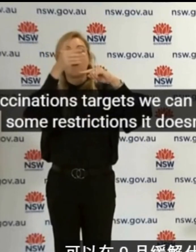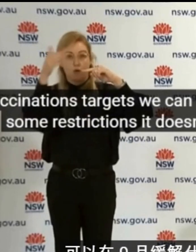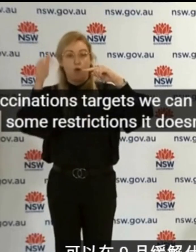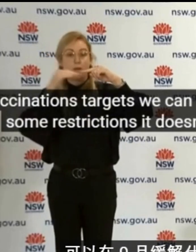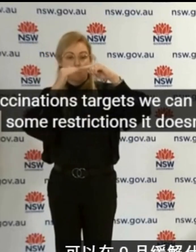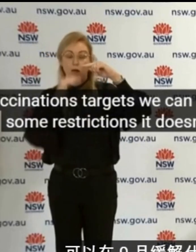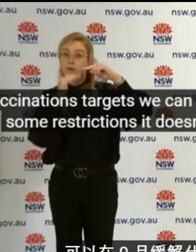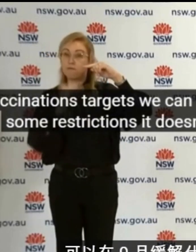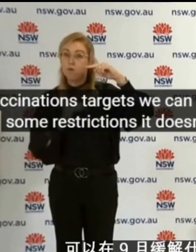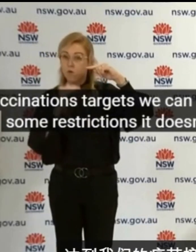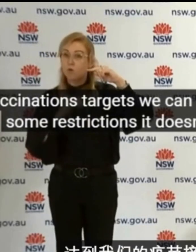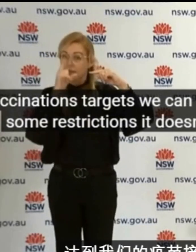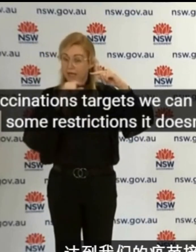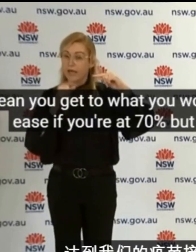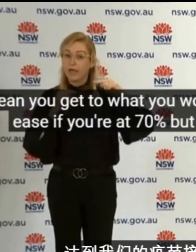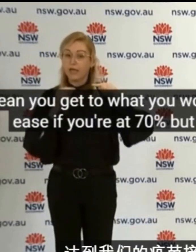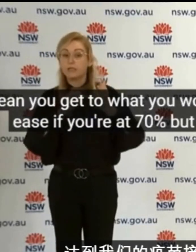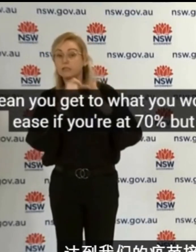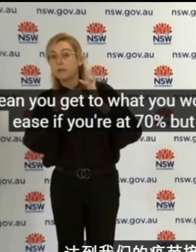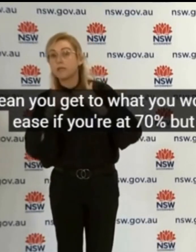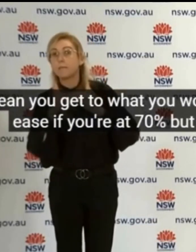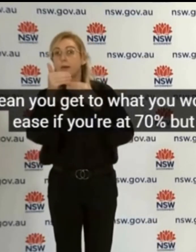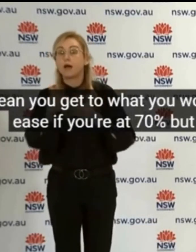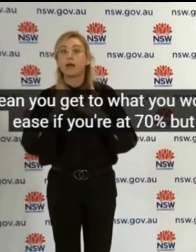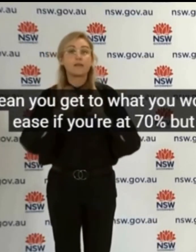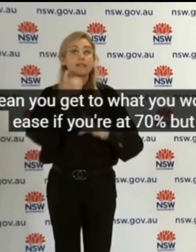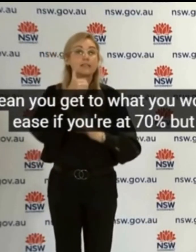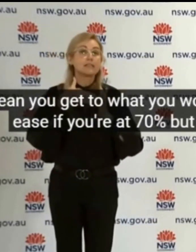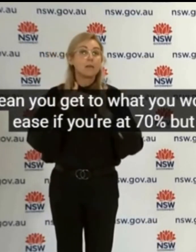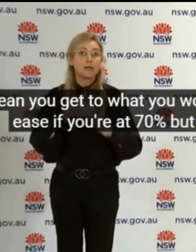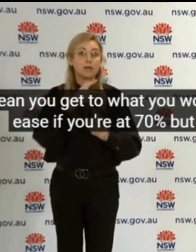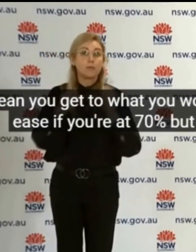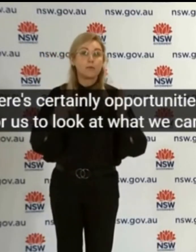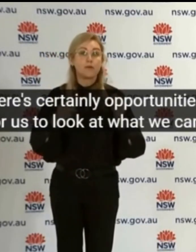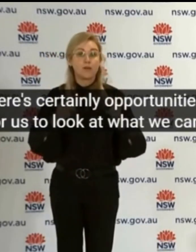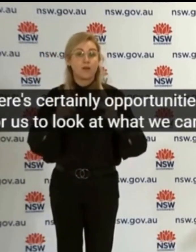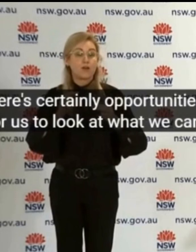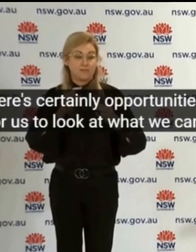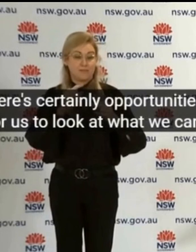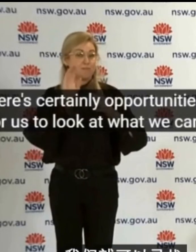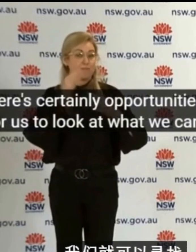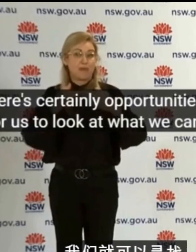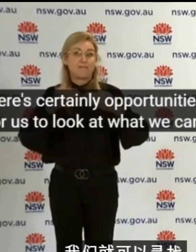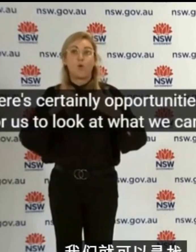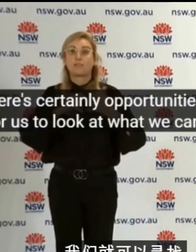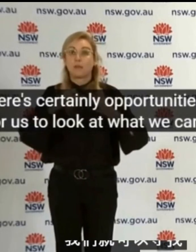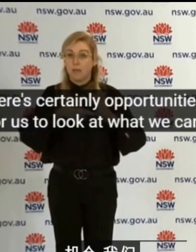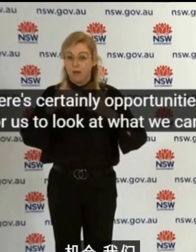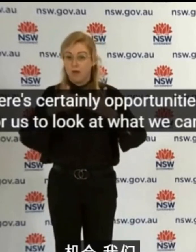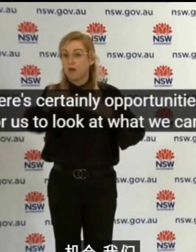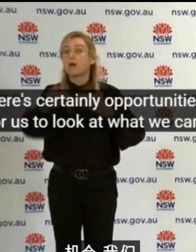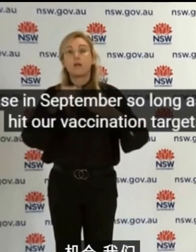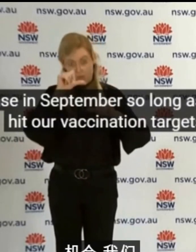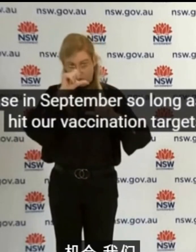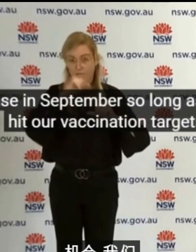our vaccination targets, so long as we get at least 6 million jabs by the end of August. We can look for opportunities as to how we live in the month